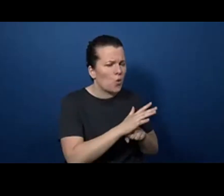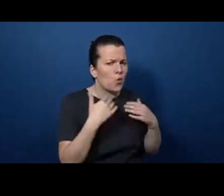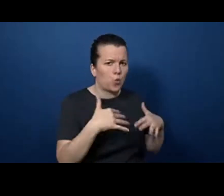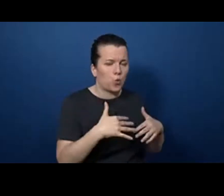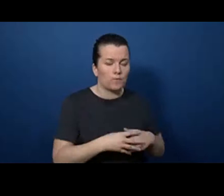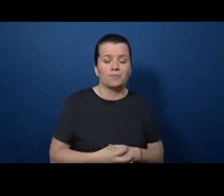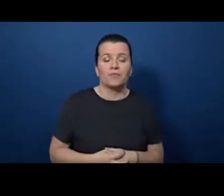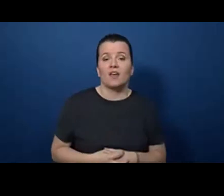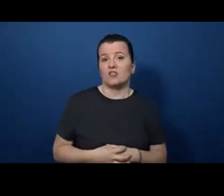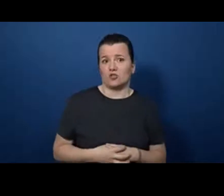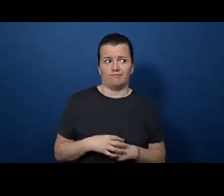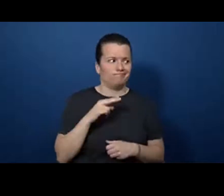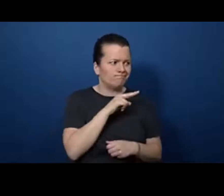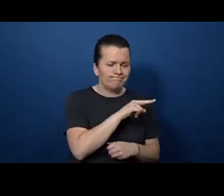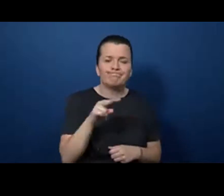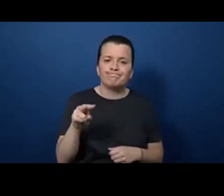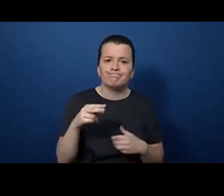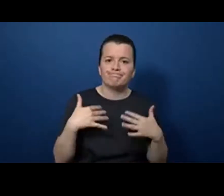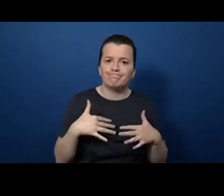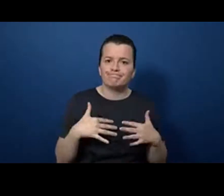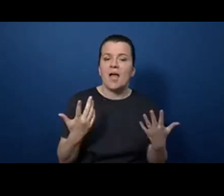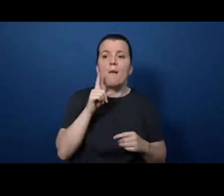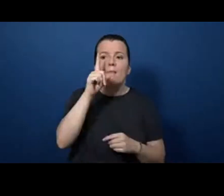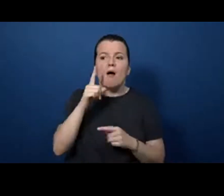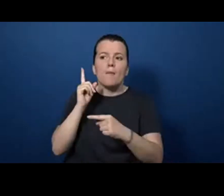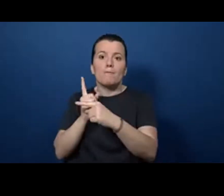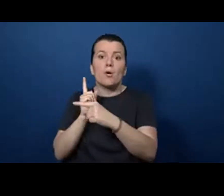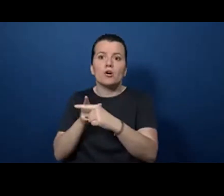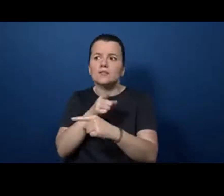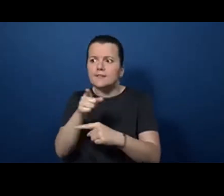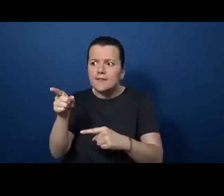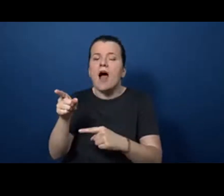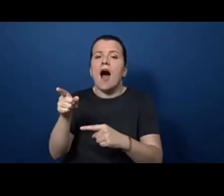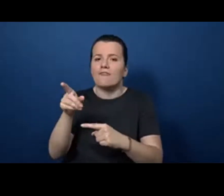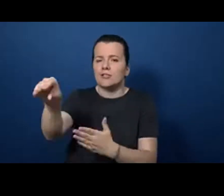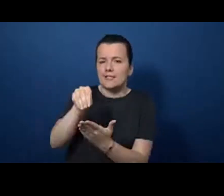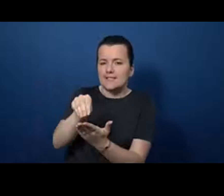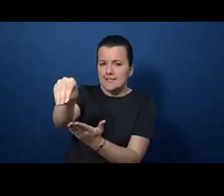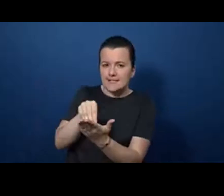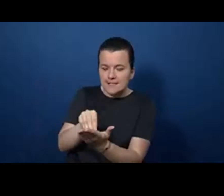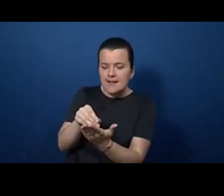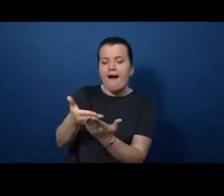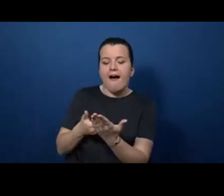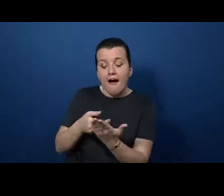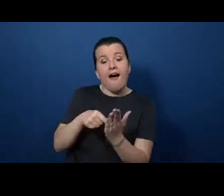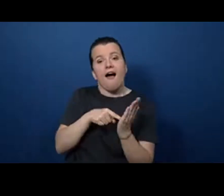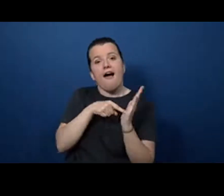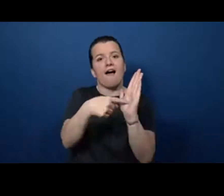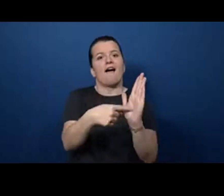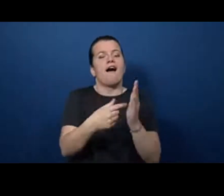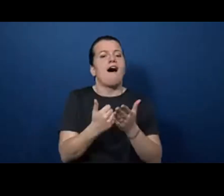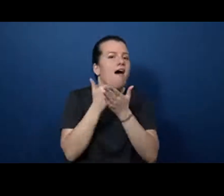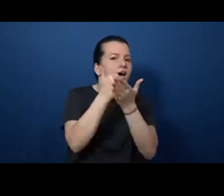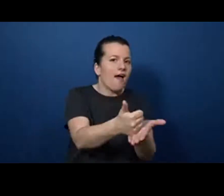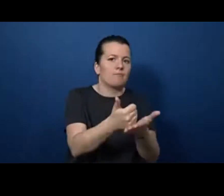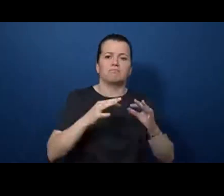and good practices worldwide to help ministries of education and also other stakeholders design